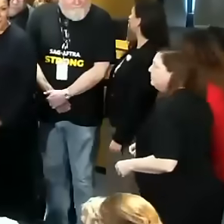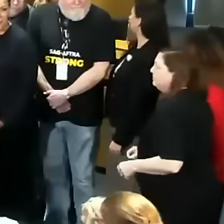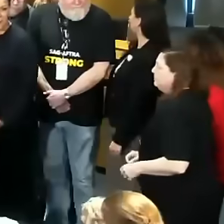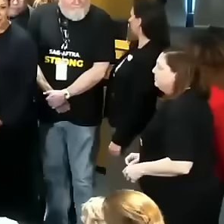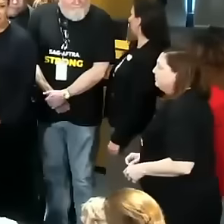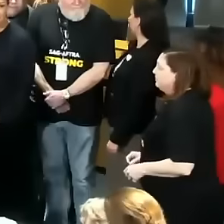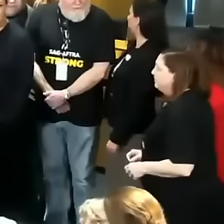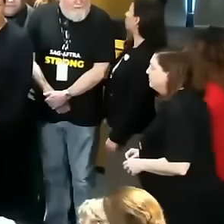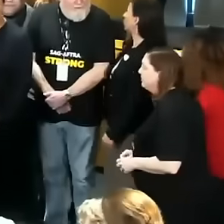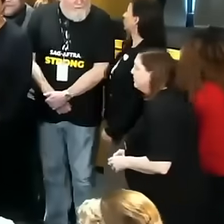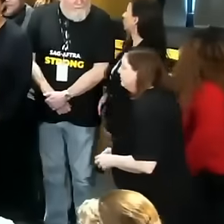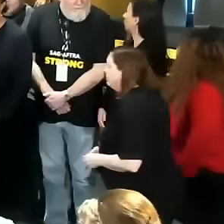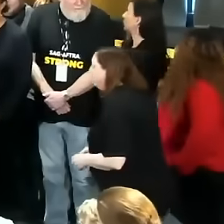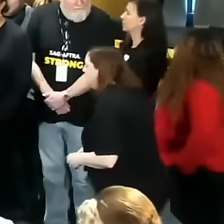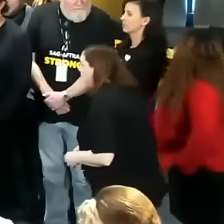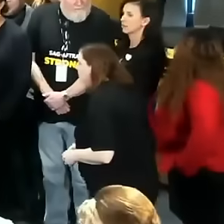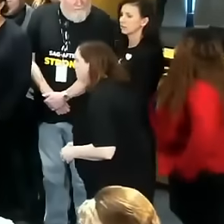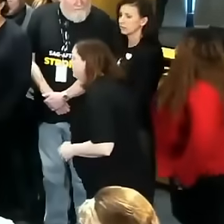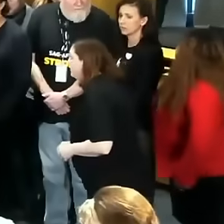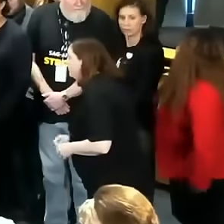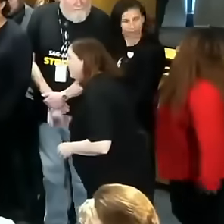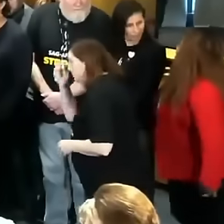What does that mean? Hold the podium.